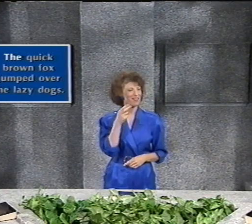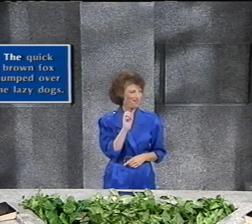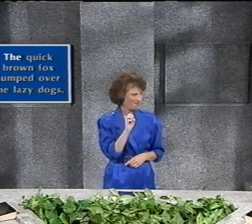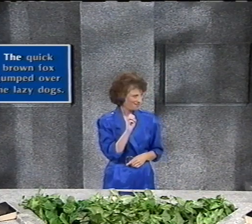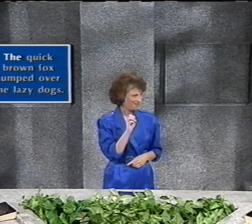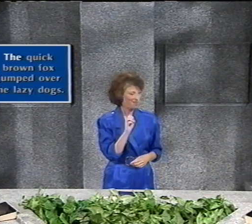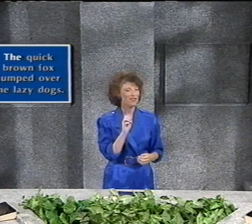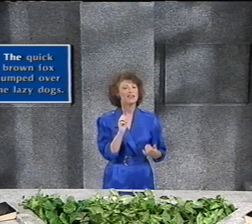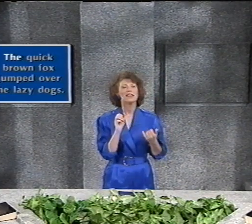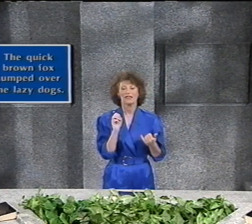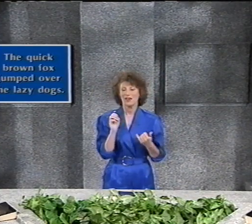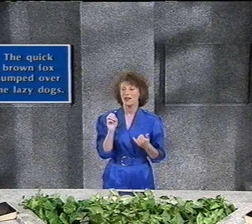Right.